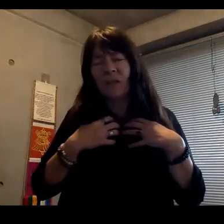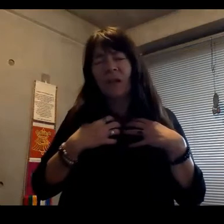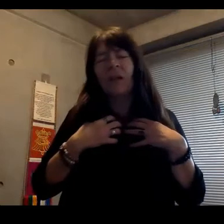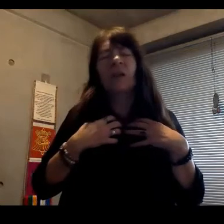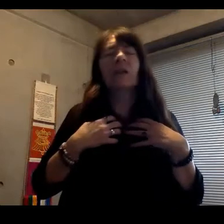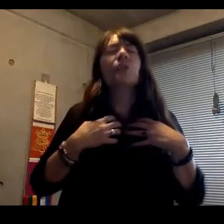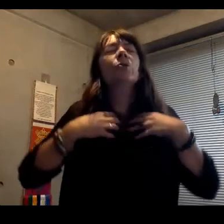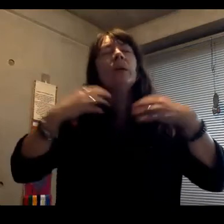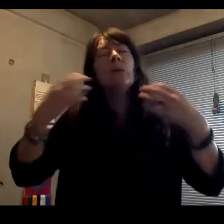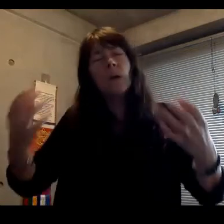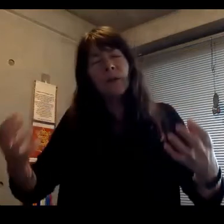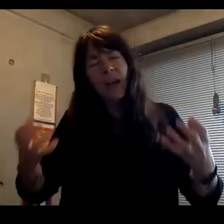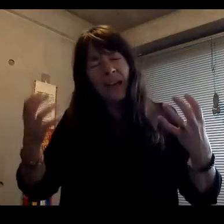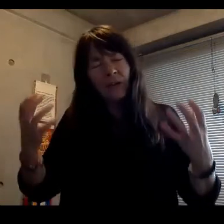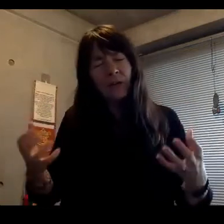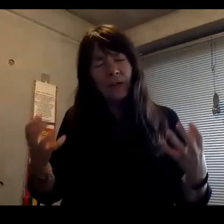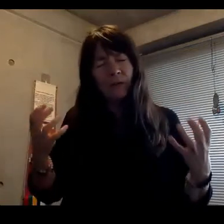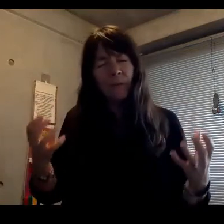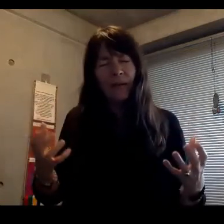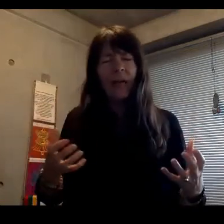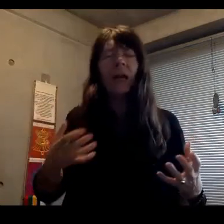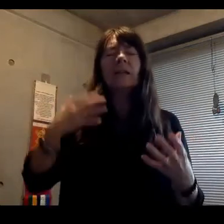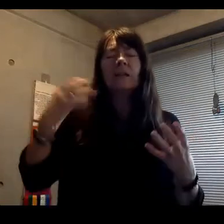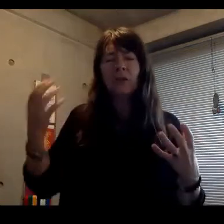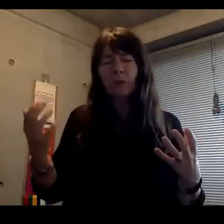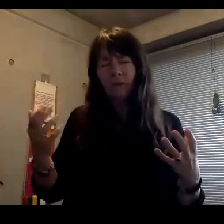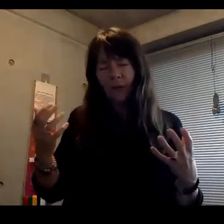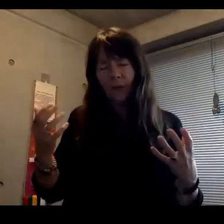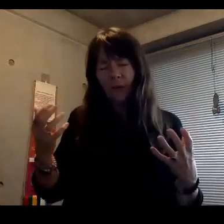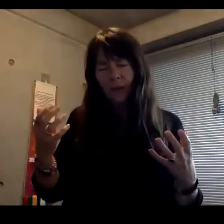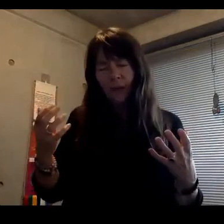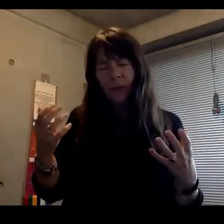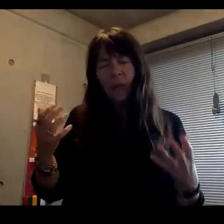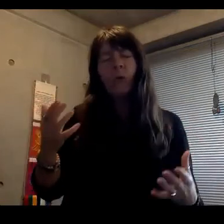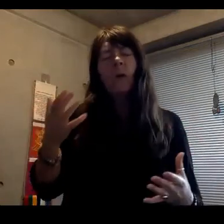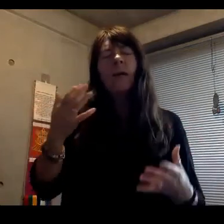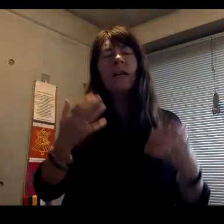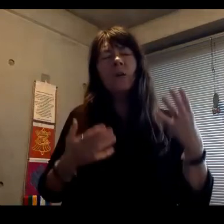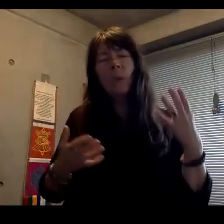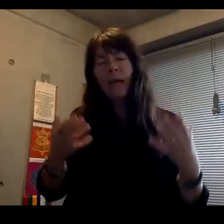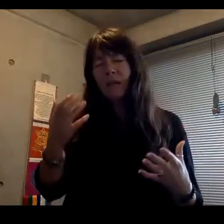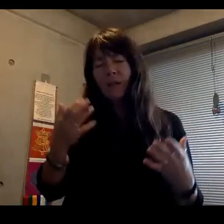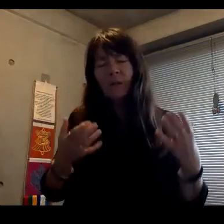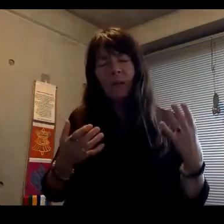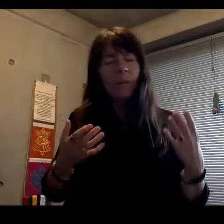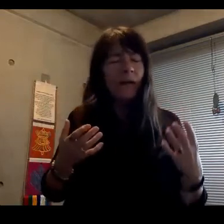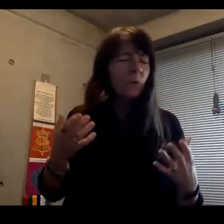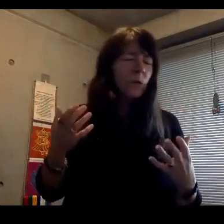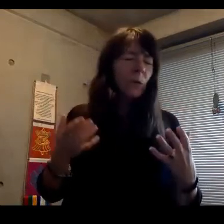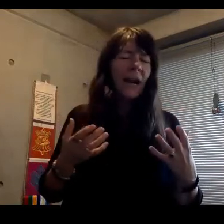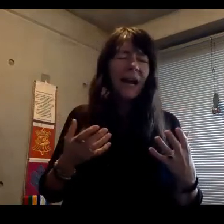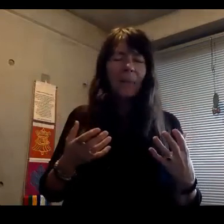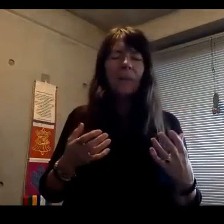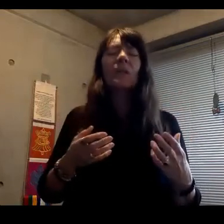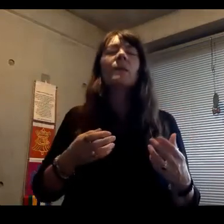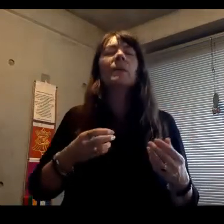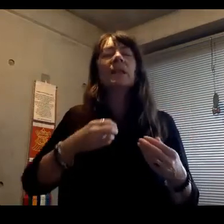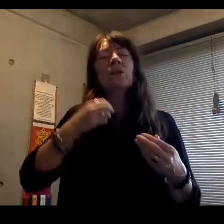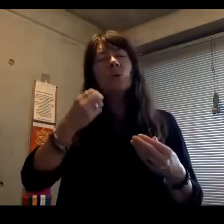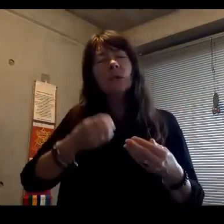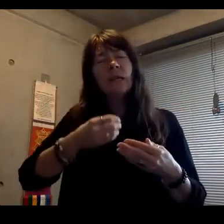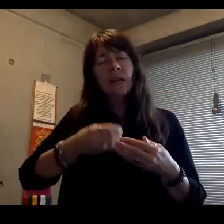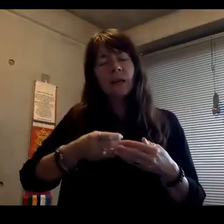desires to be with the energy of mankind and the universe. So either way, it doesn't really matter which one happens,